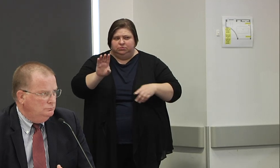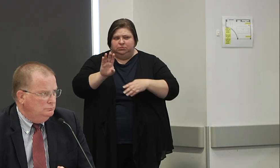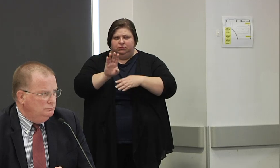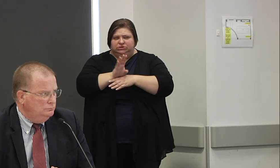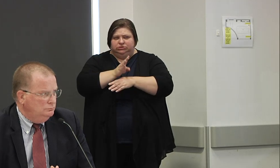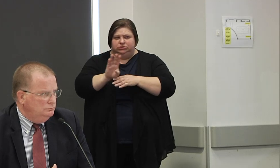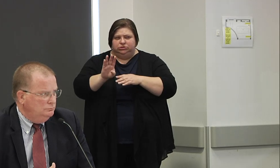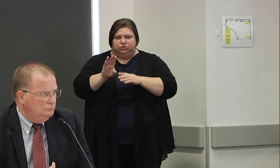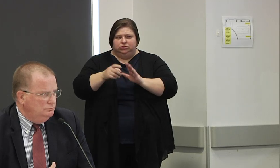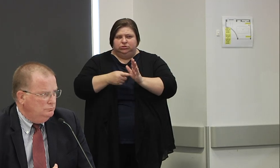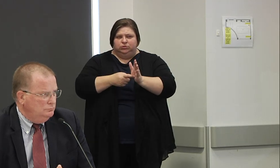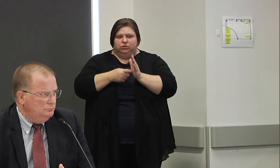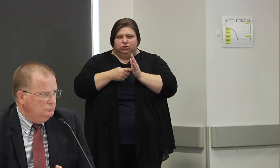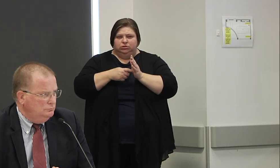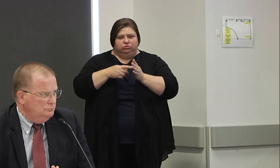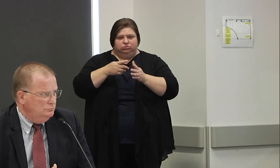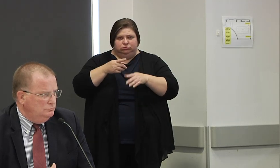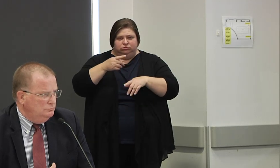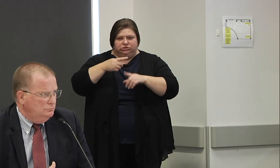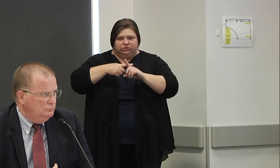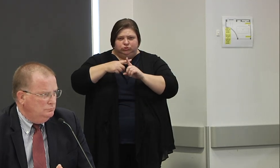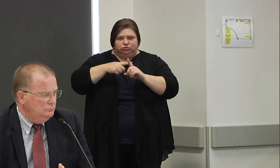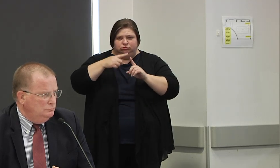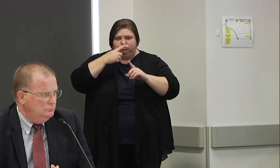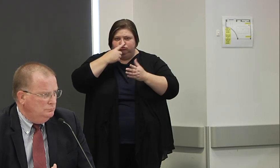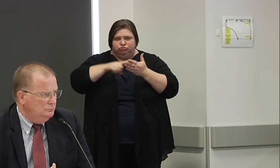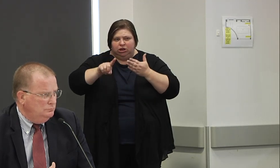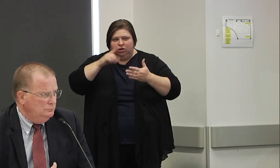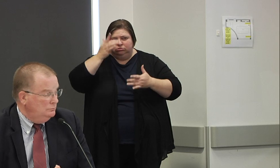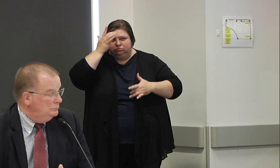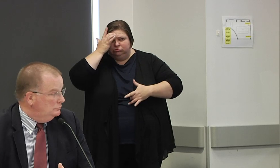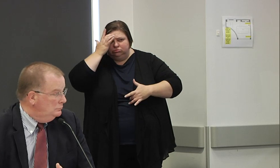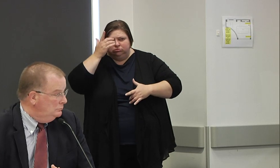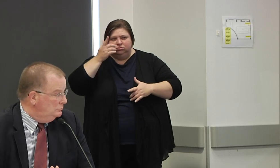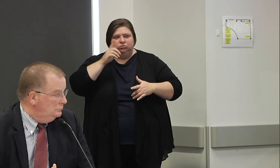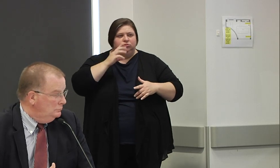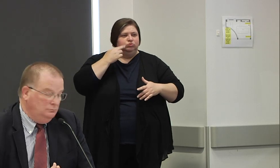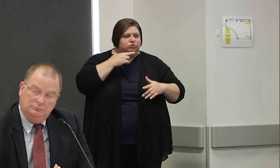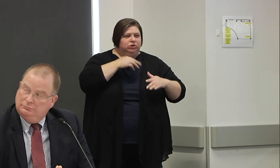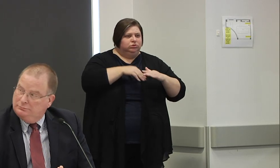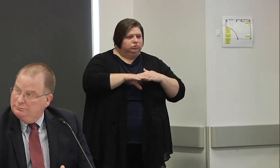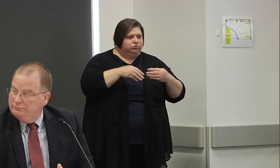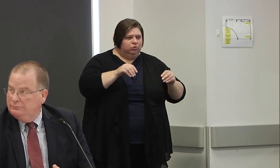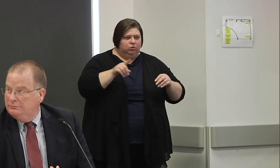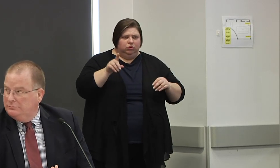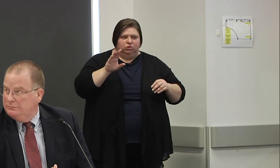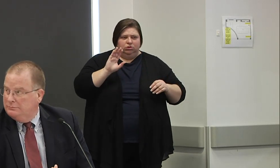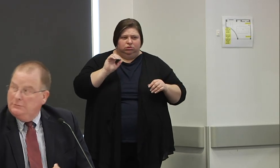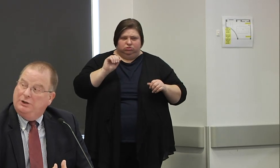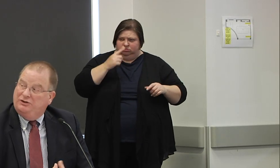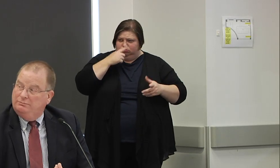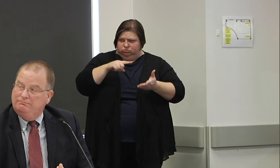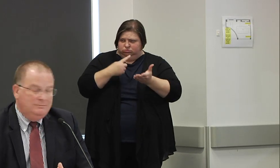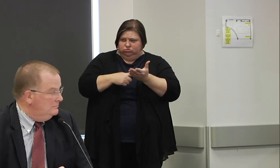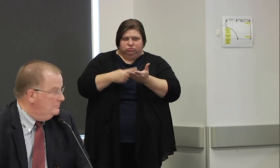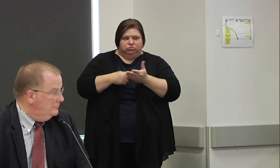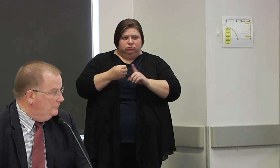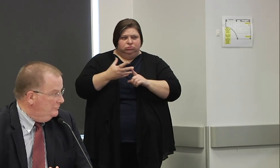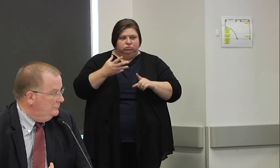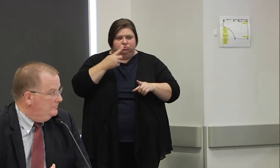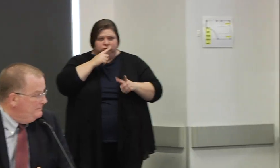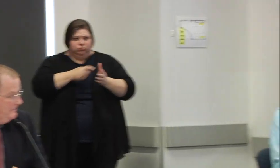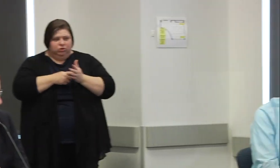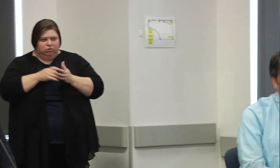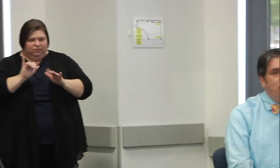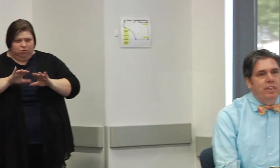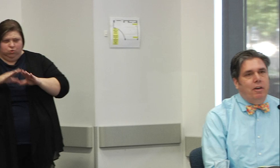customers coming into retailers or restaurants. I'm wondering if you could talk about why that isn't part of the reopen strategy.